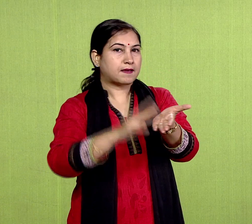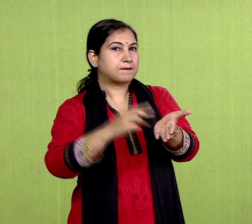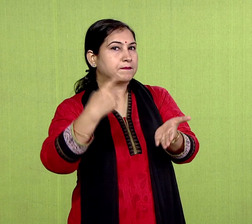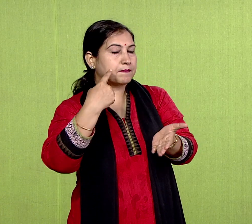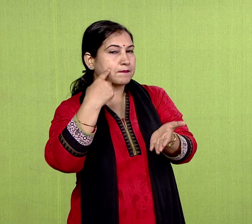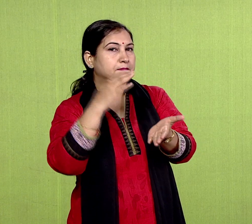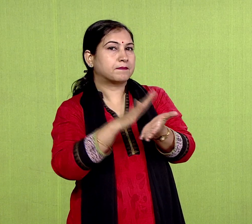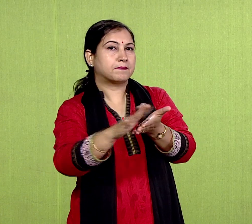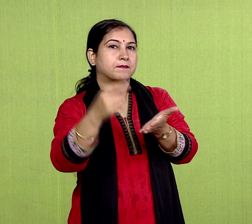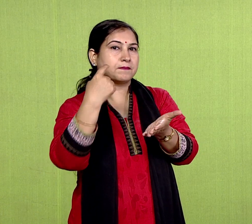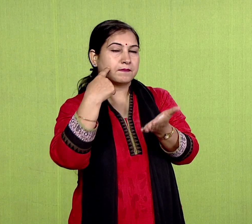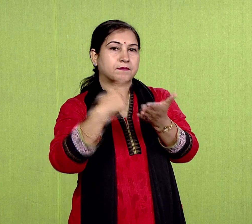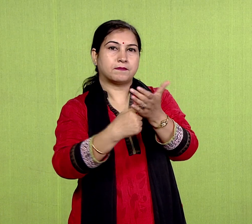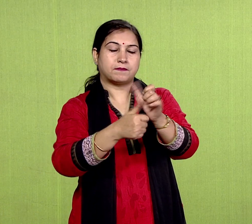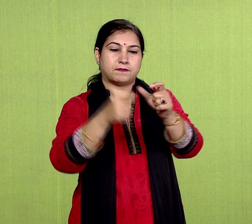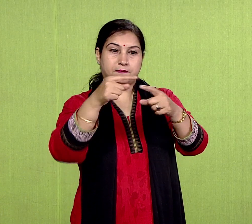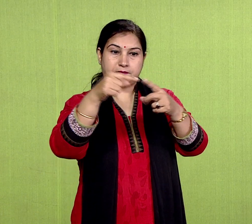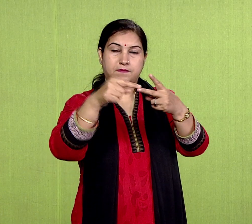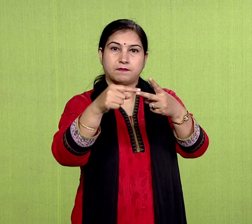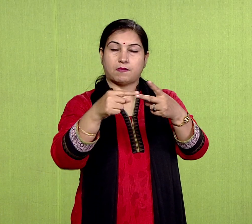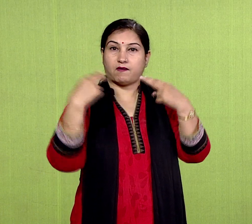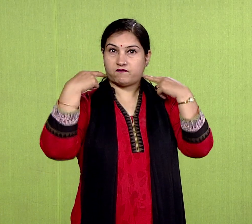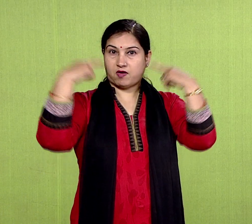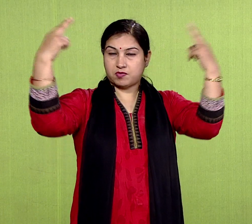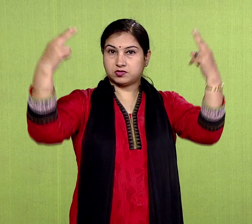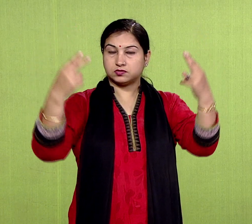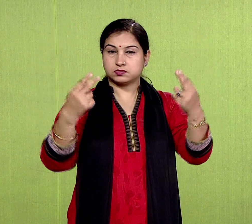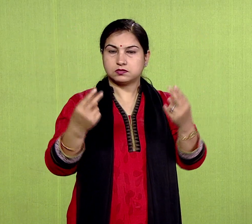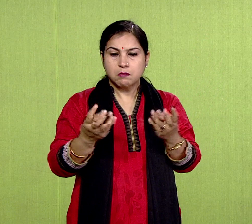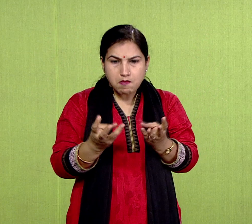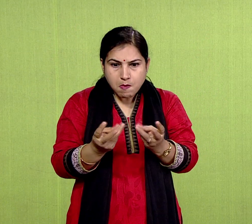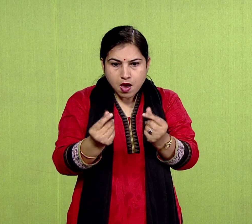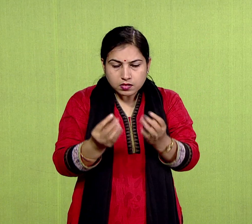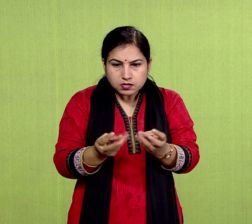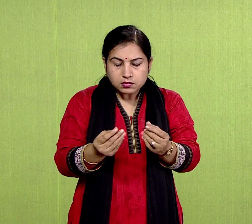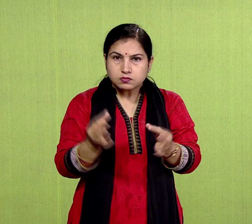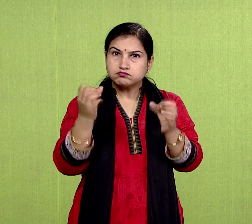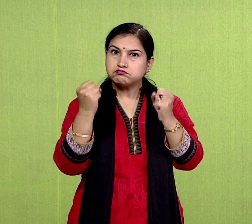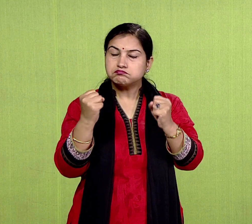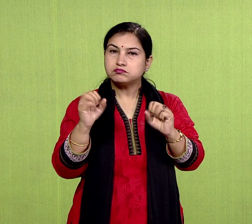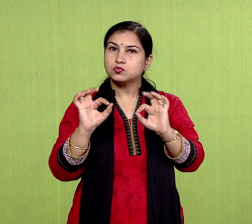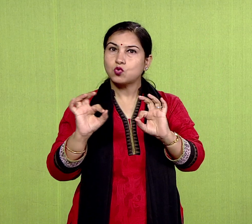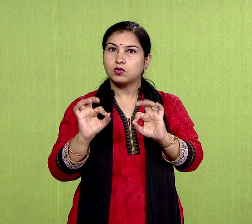were famous mathematicians and astronomers.